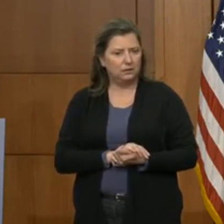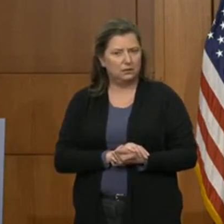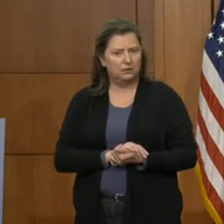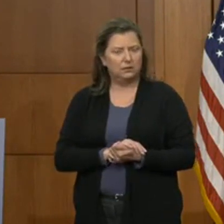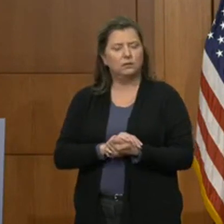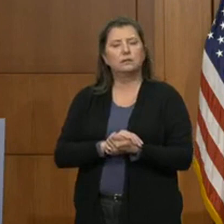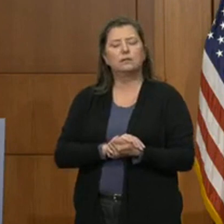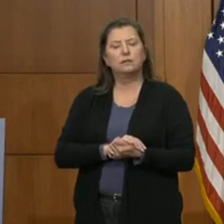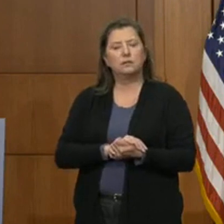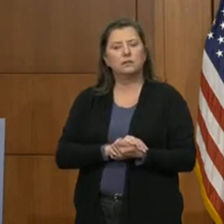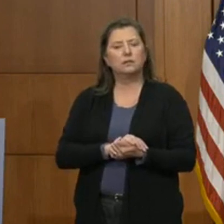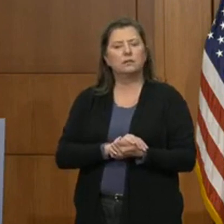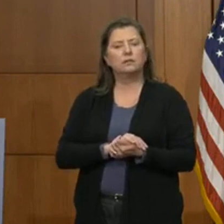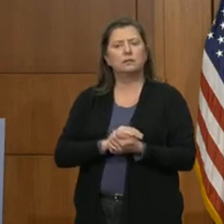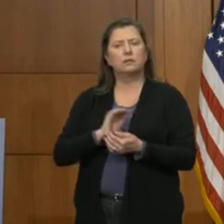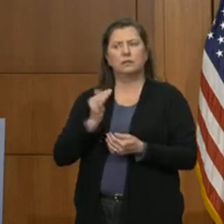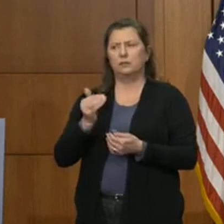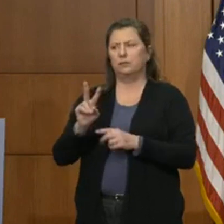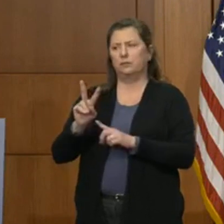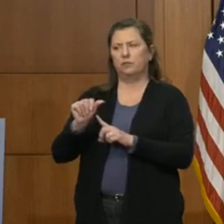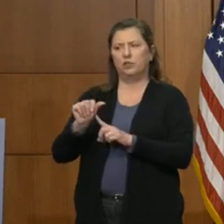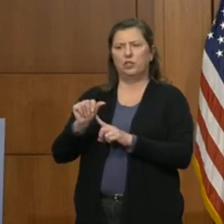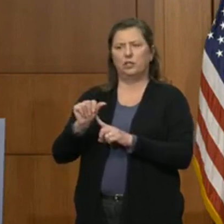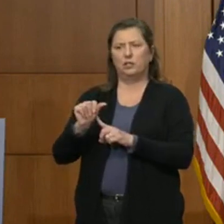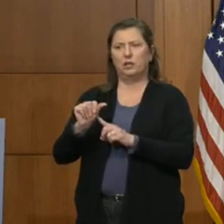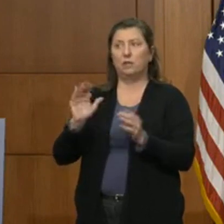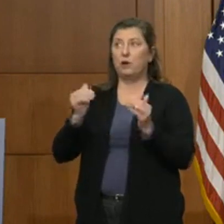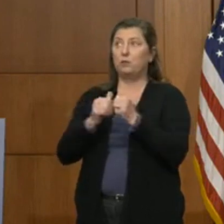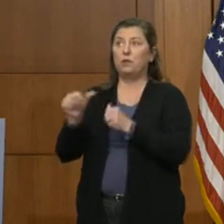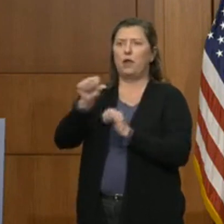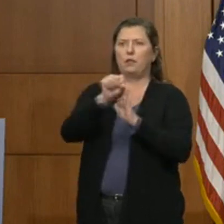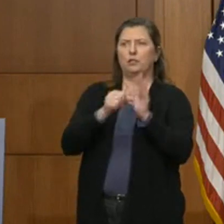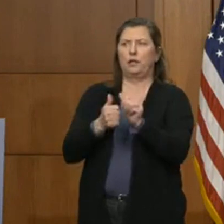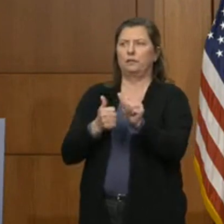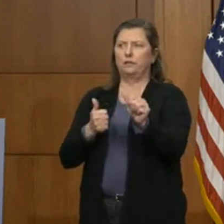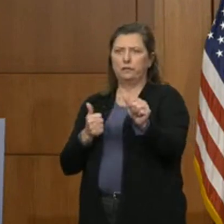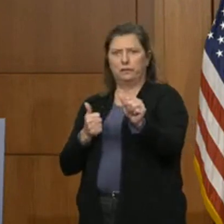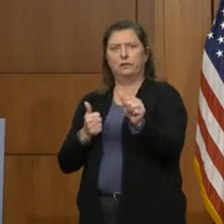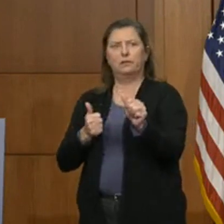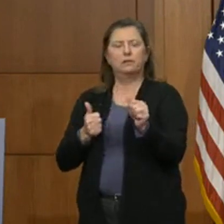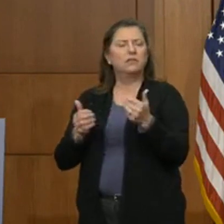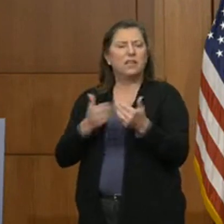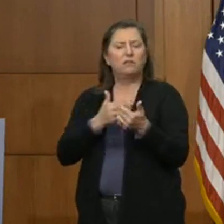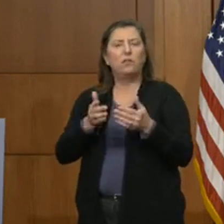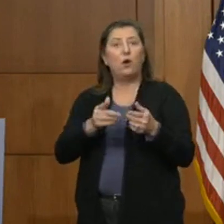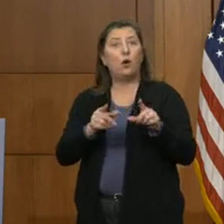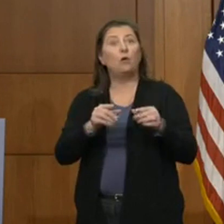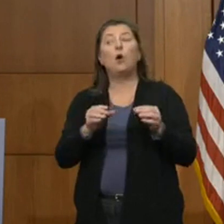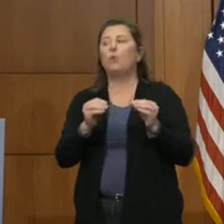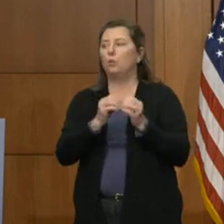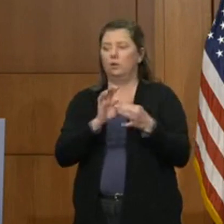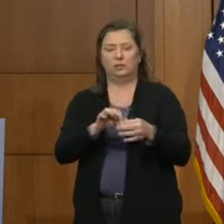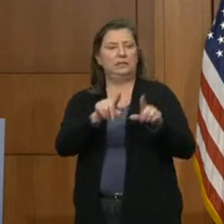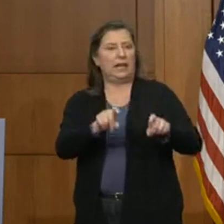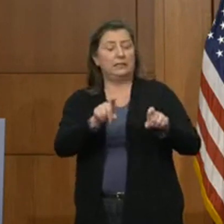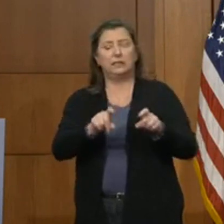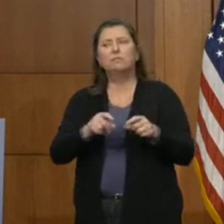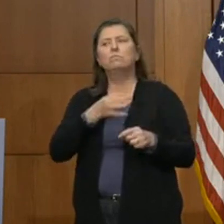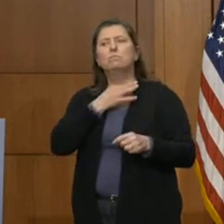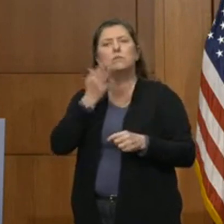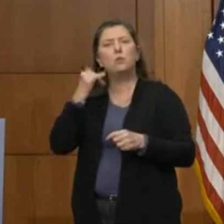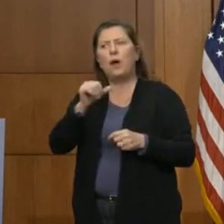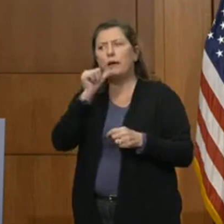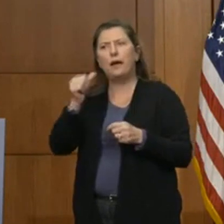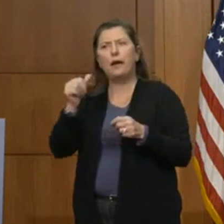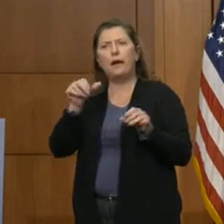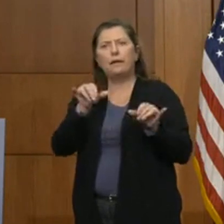has consistently lagged behind other states, even with the increase you mentioned today. Why couldn't we access the same